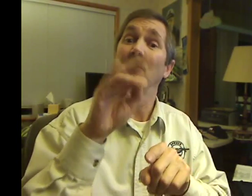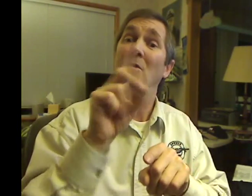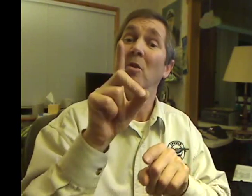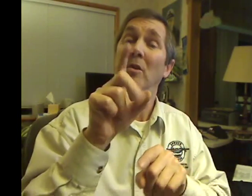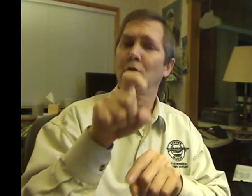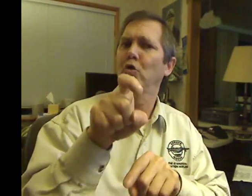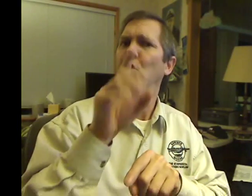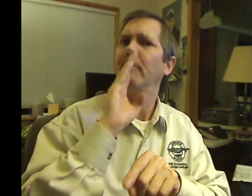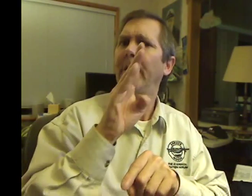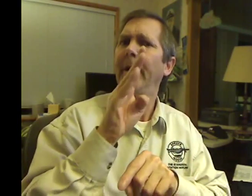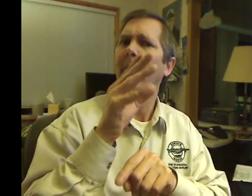Bartlett reports.